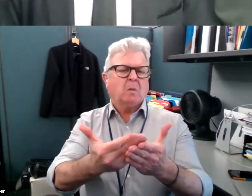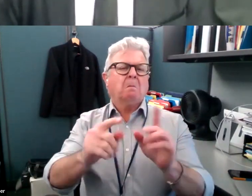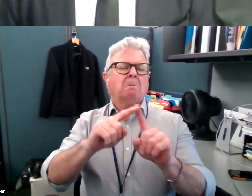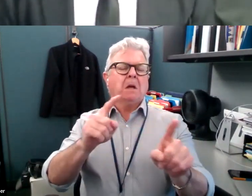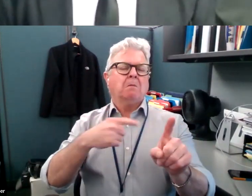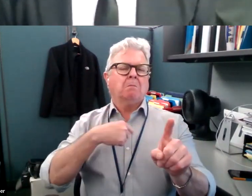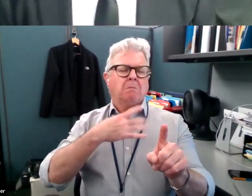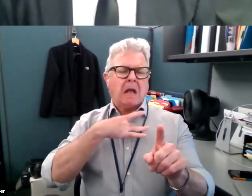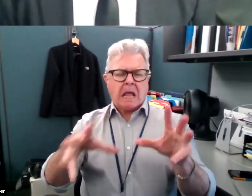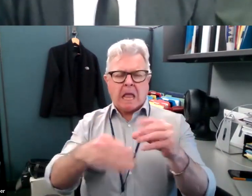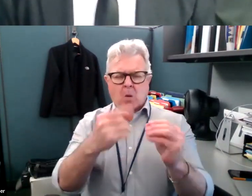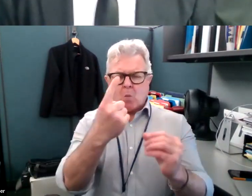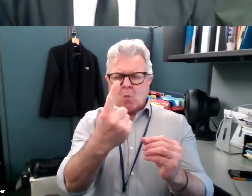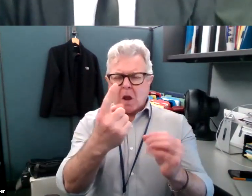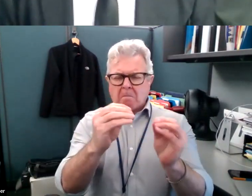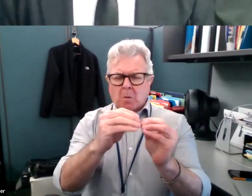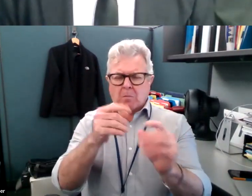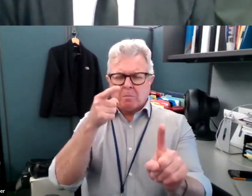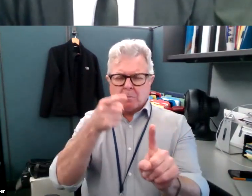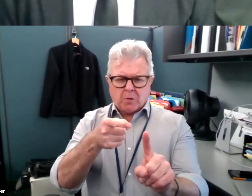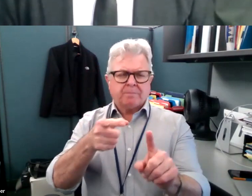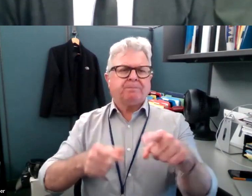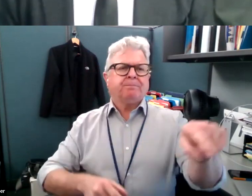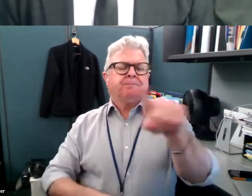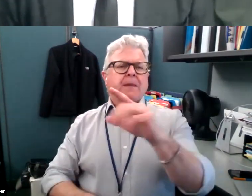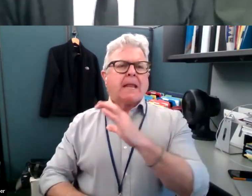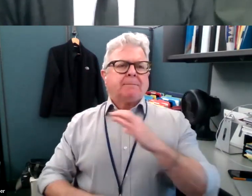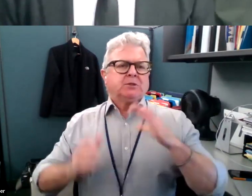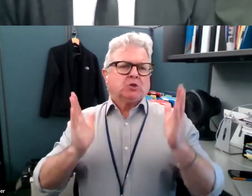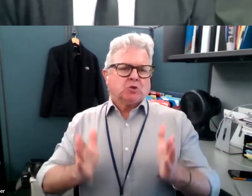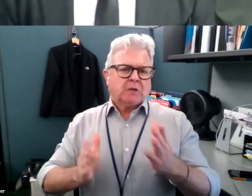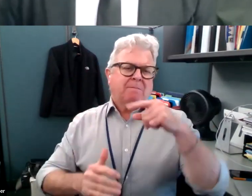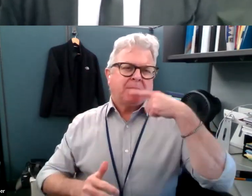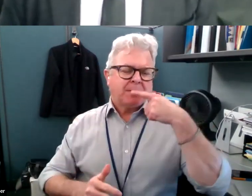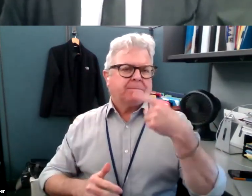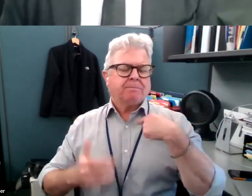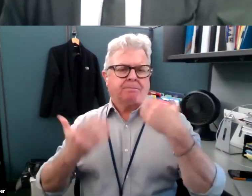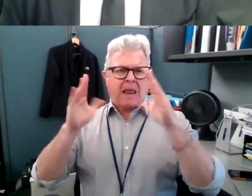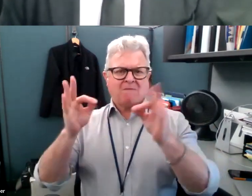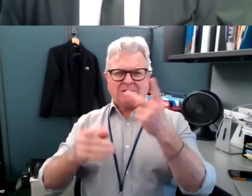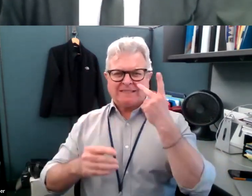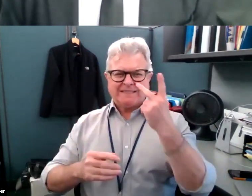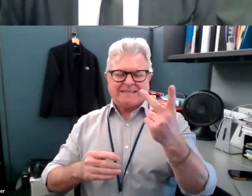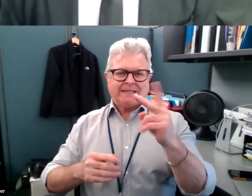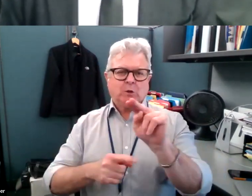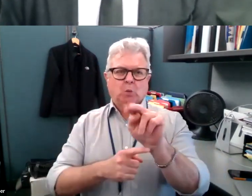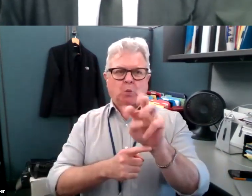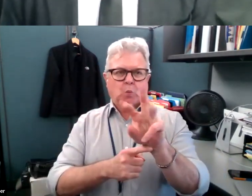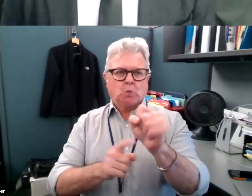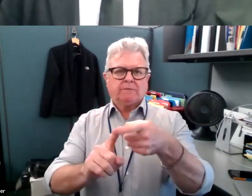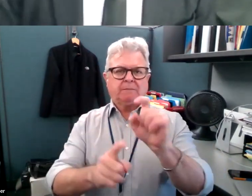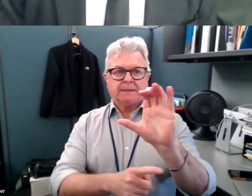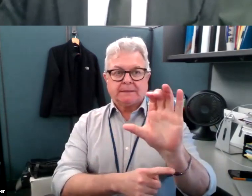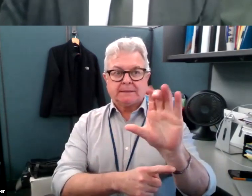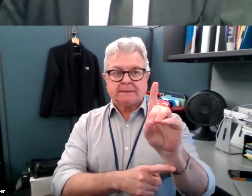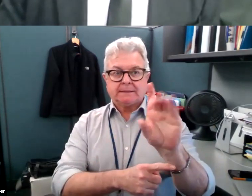You really explained it all. I would like to add one more point. The commissioner, the